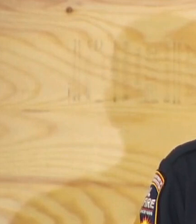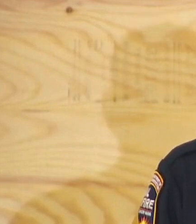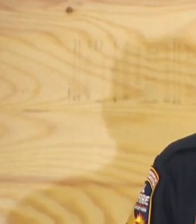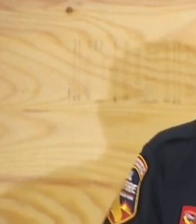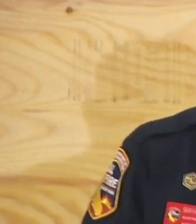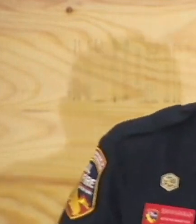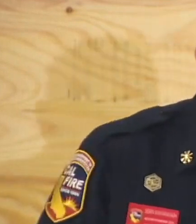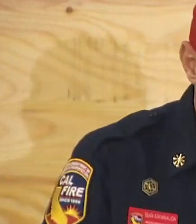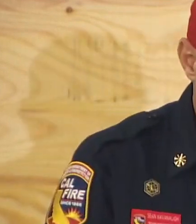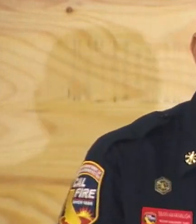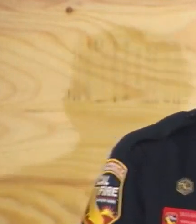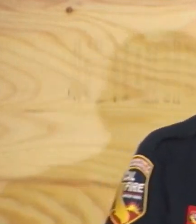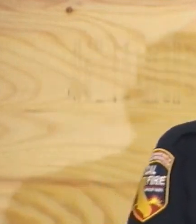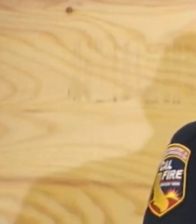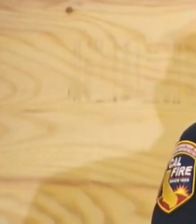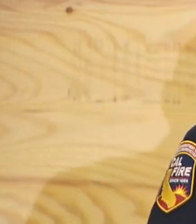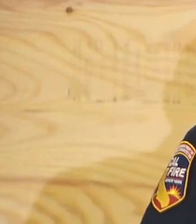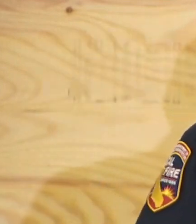Thank you very much.